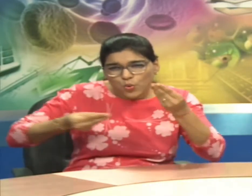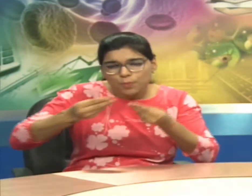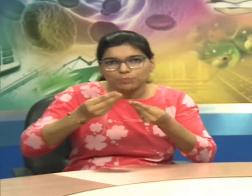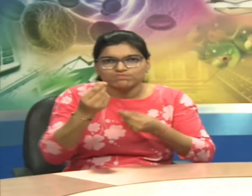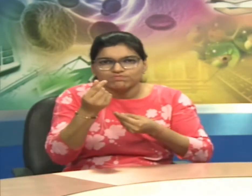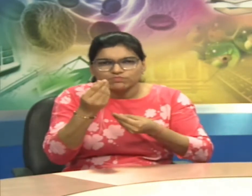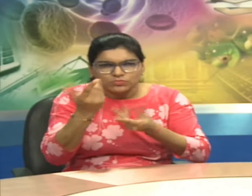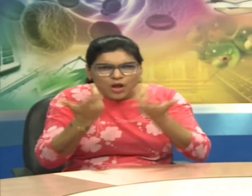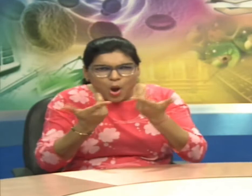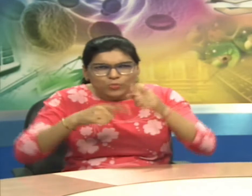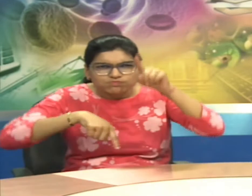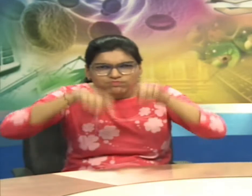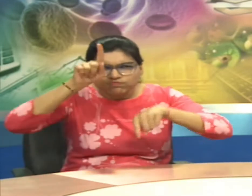Next word is economic.